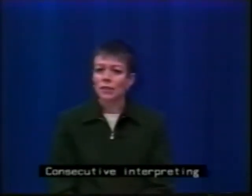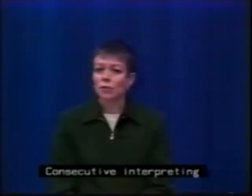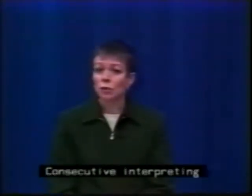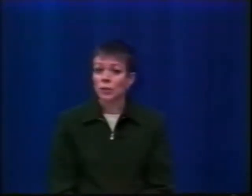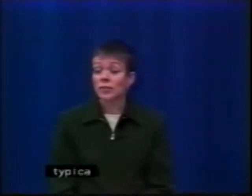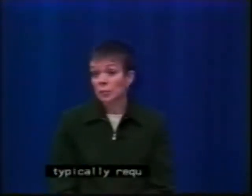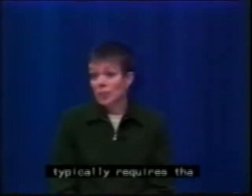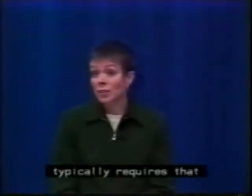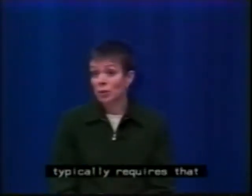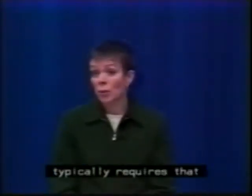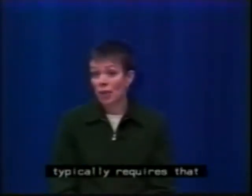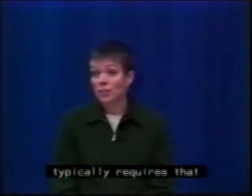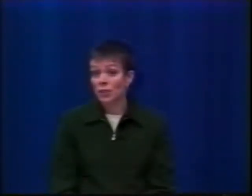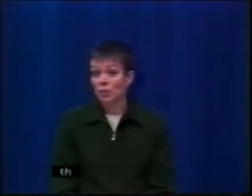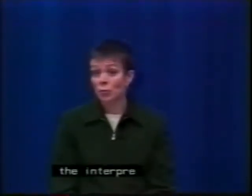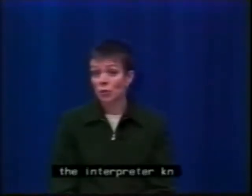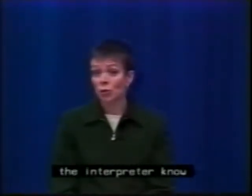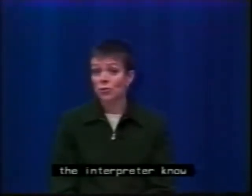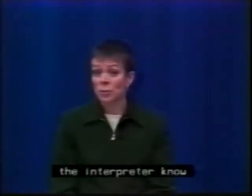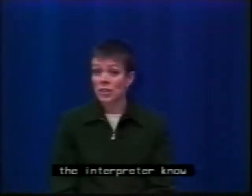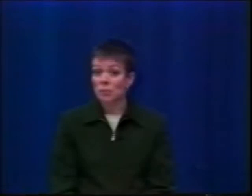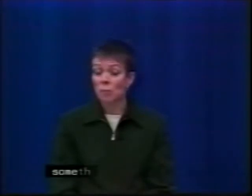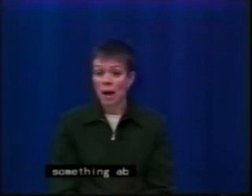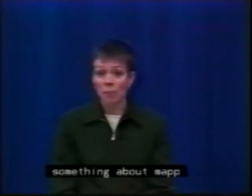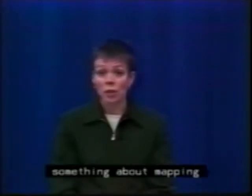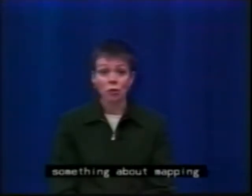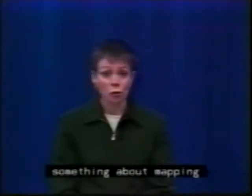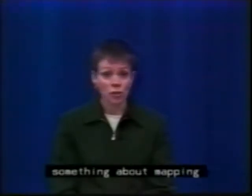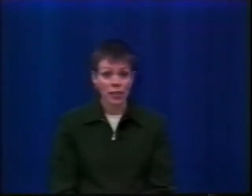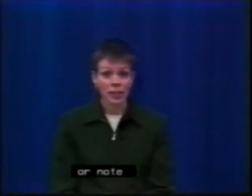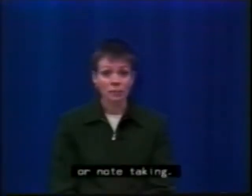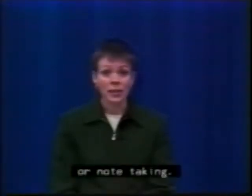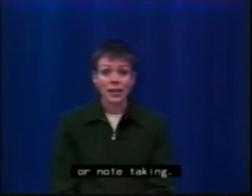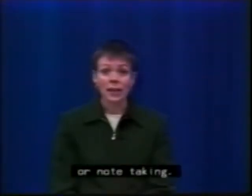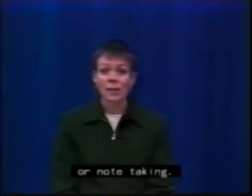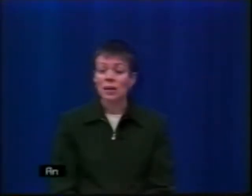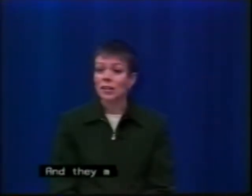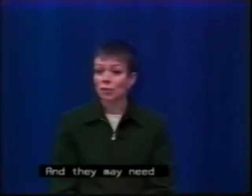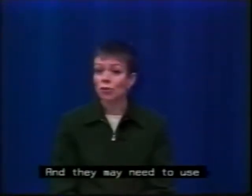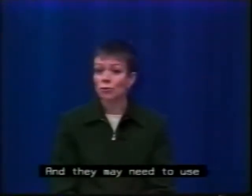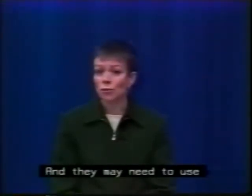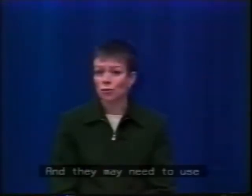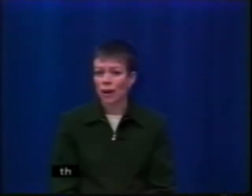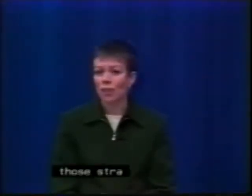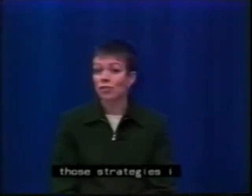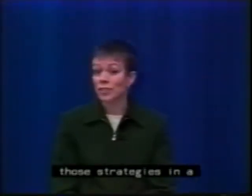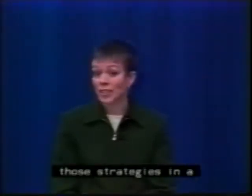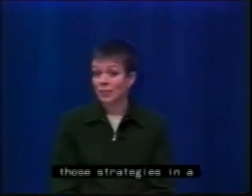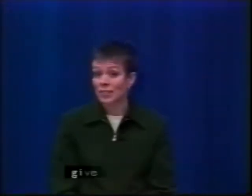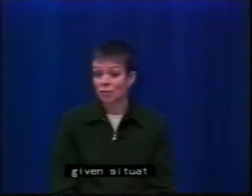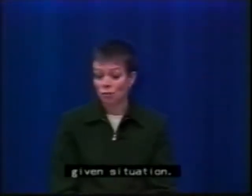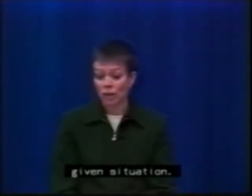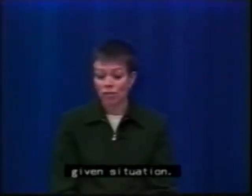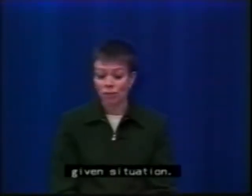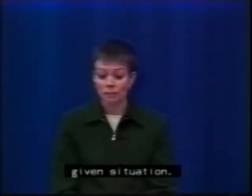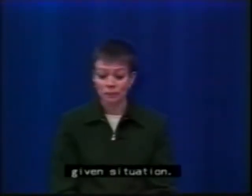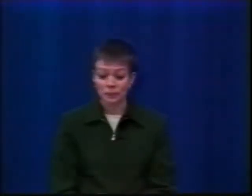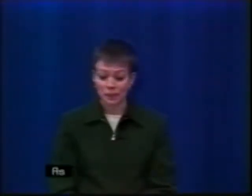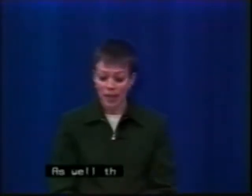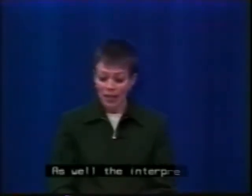Consecutive interpreting typically requires that the interpreter know something about mapping or note-taking, and they may need to use those strategies in a given situation.